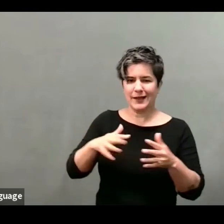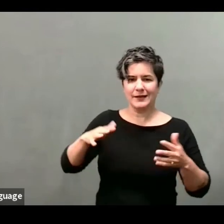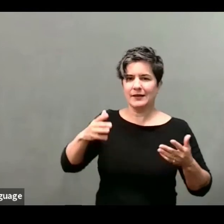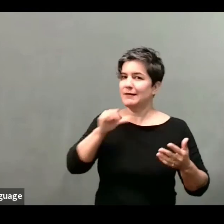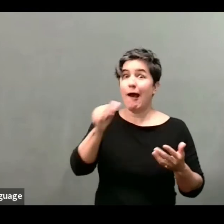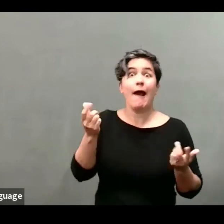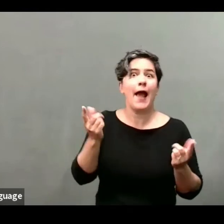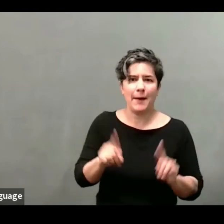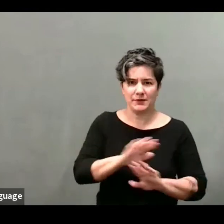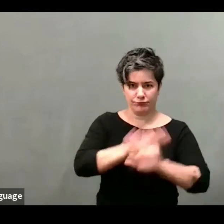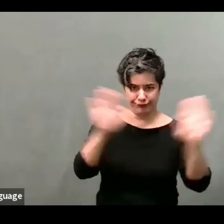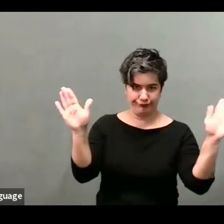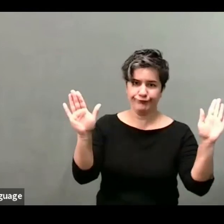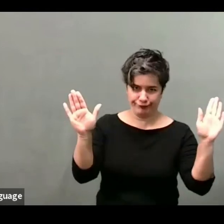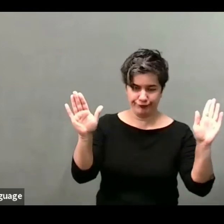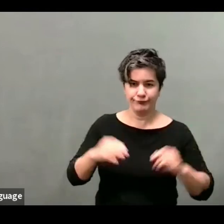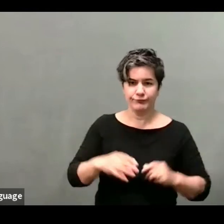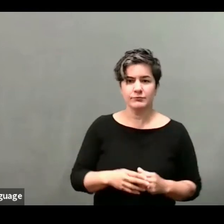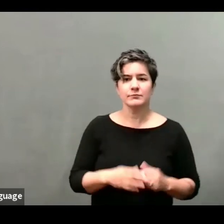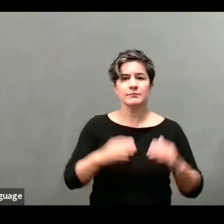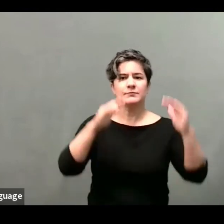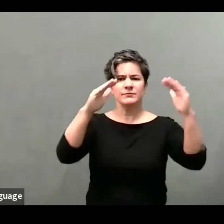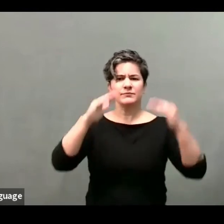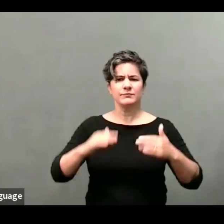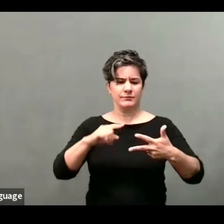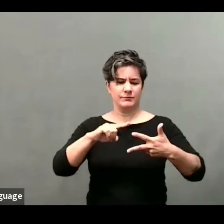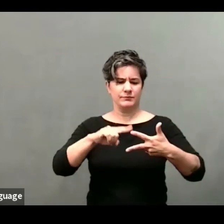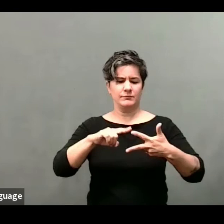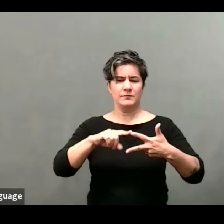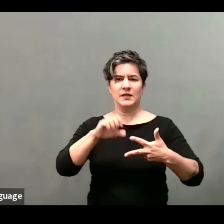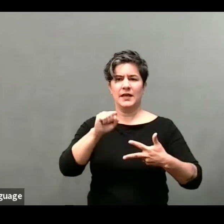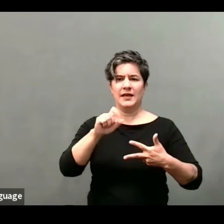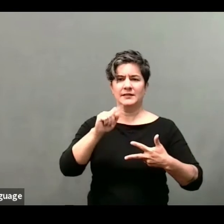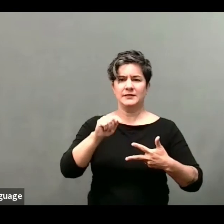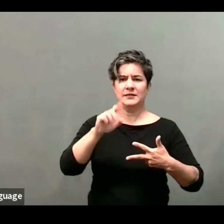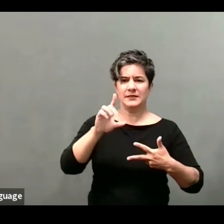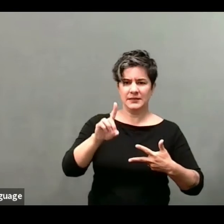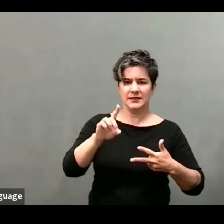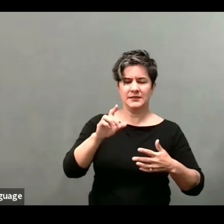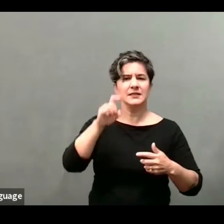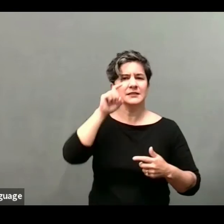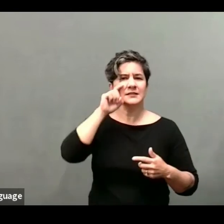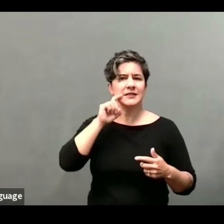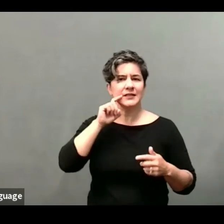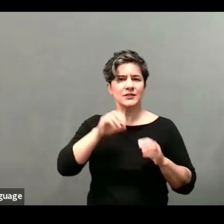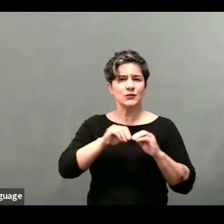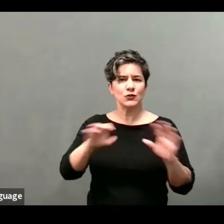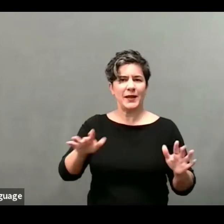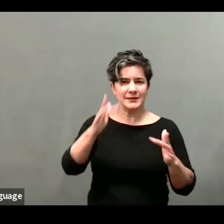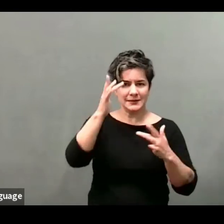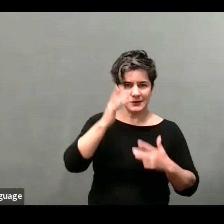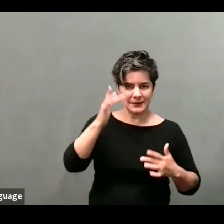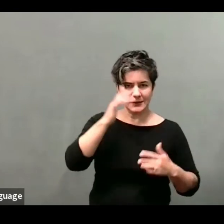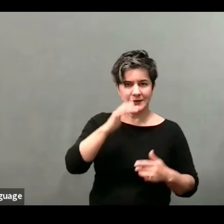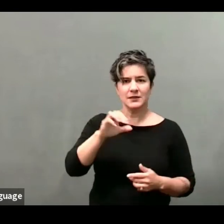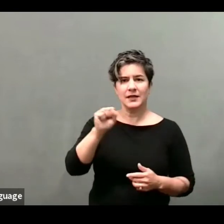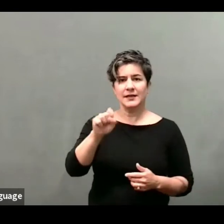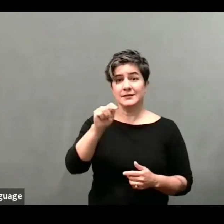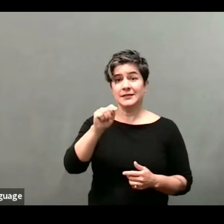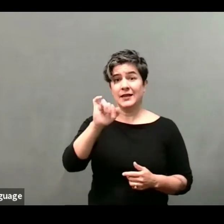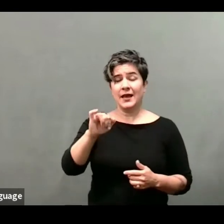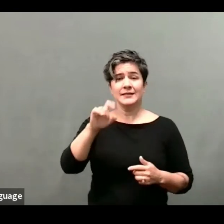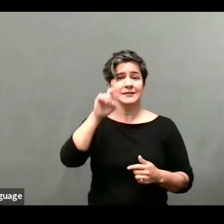pregnancy. Now with STDs, sexually transmitted diseases, and STIs, sexually